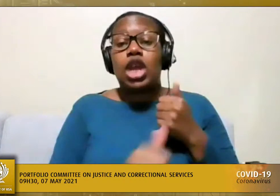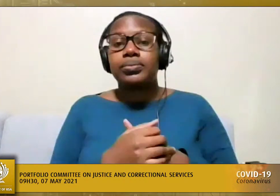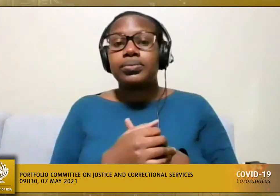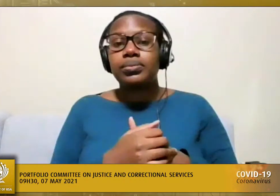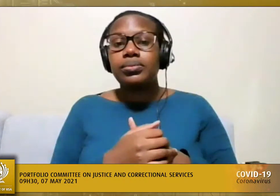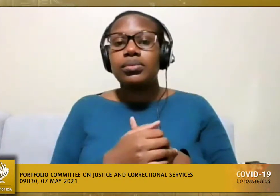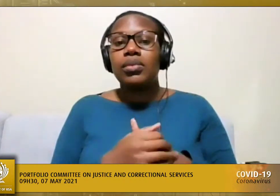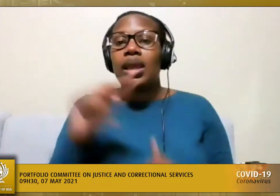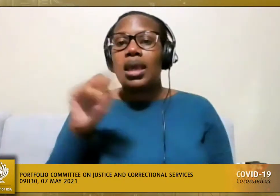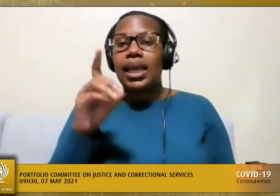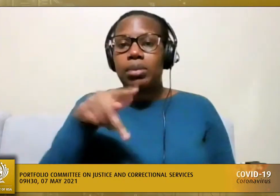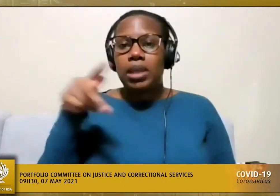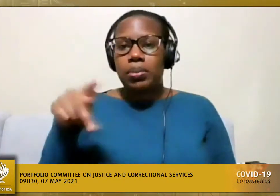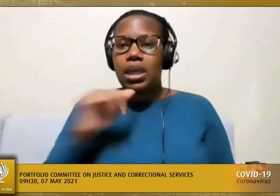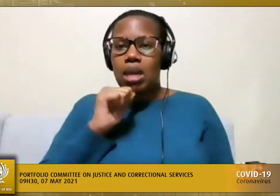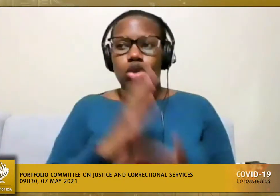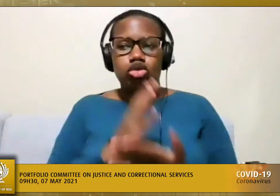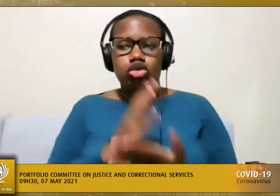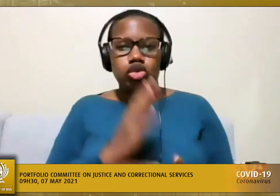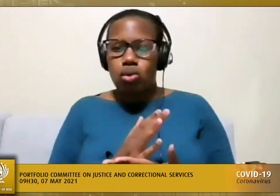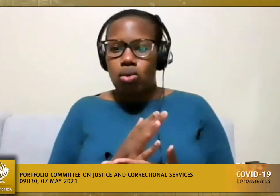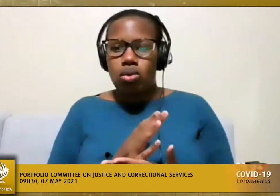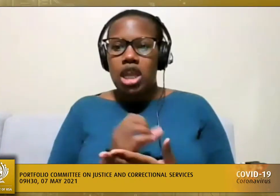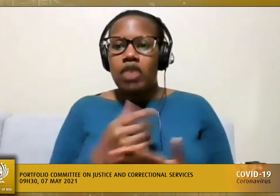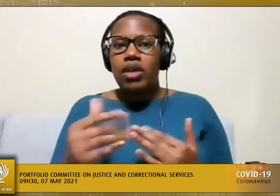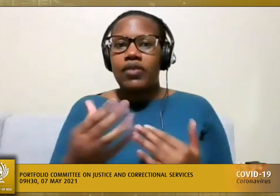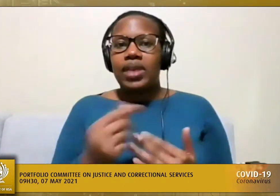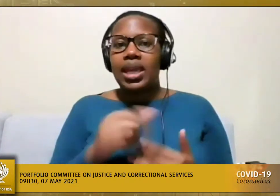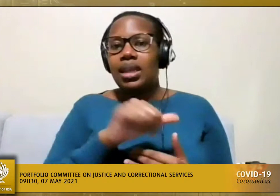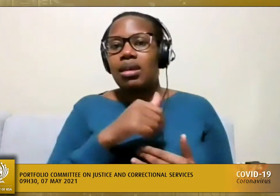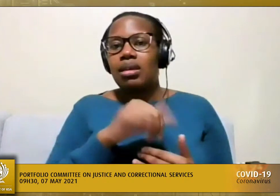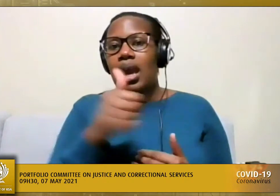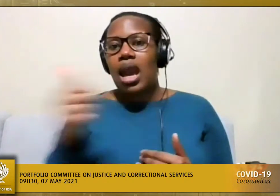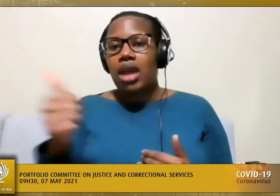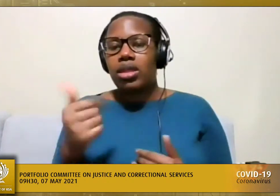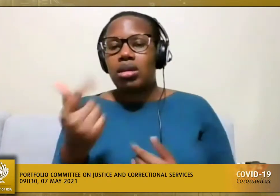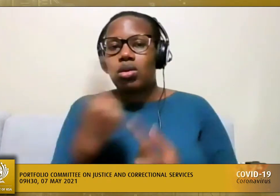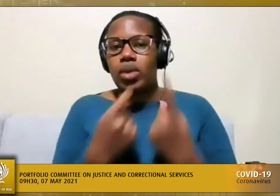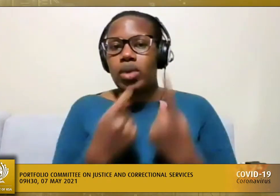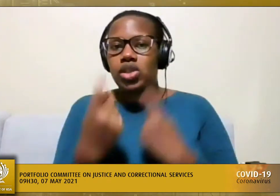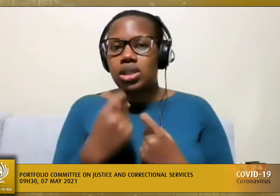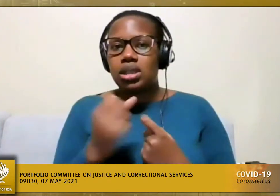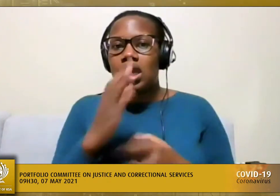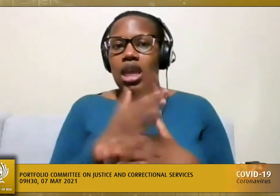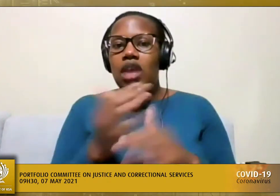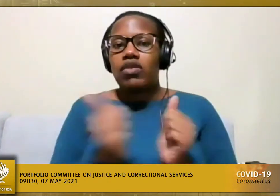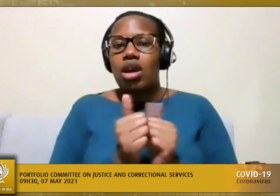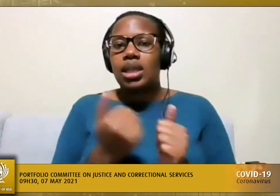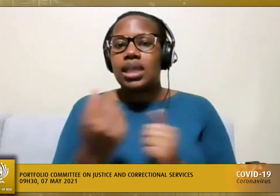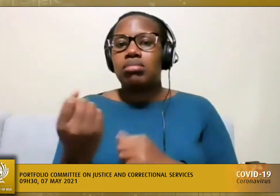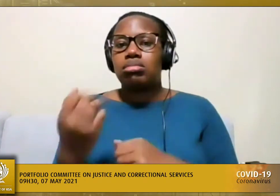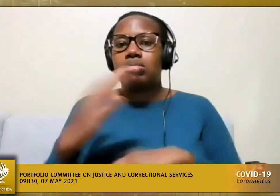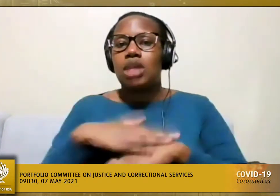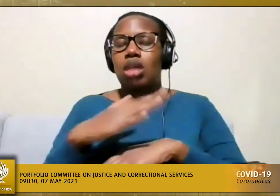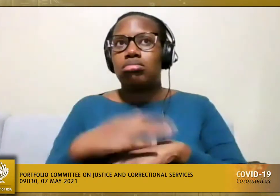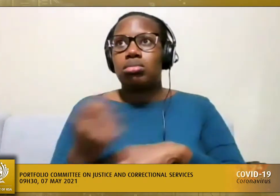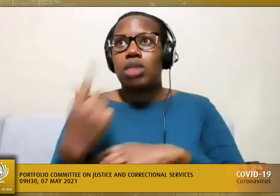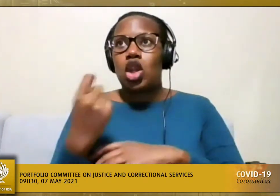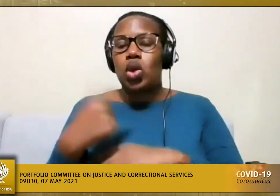any other questions if the college can just uh alert me I think there was a question on the community prosecutions